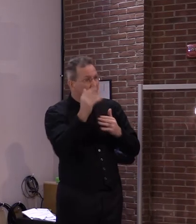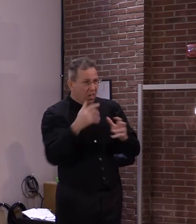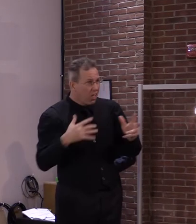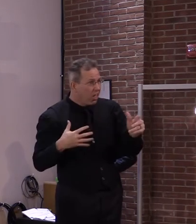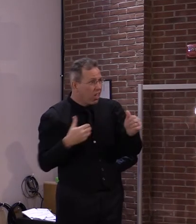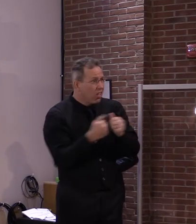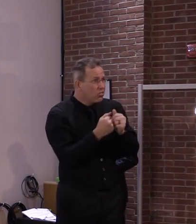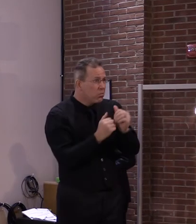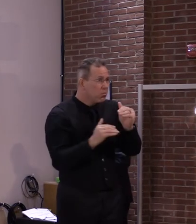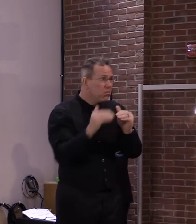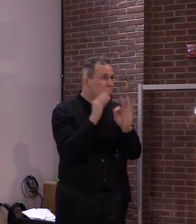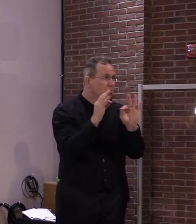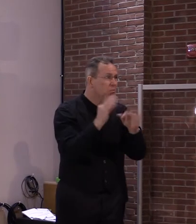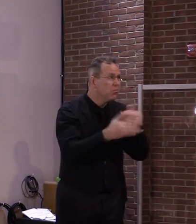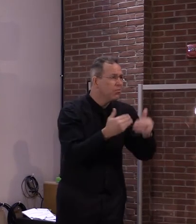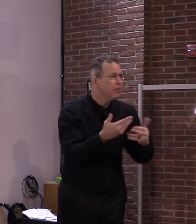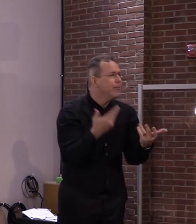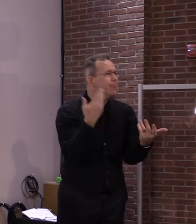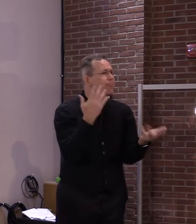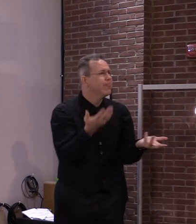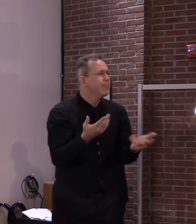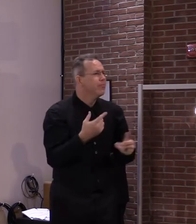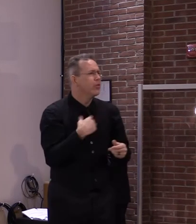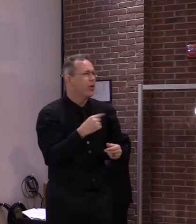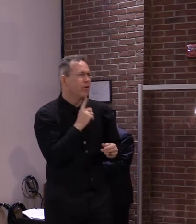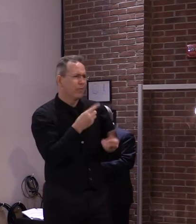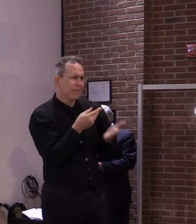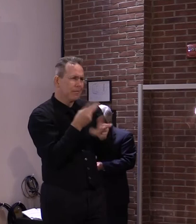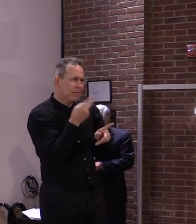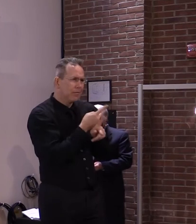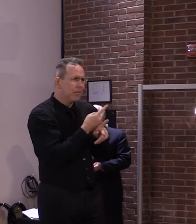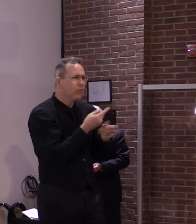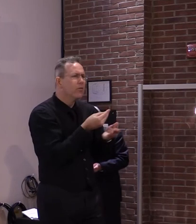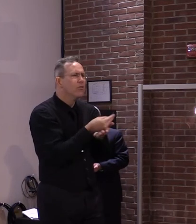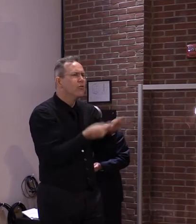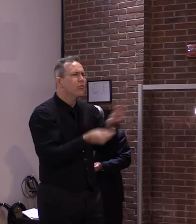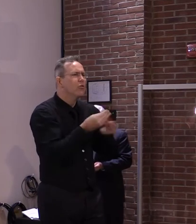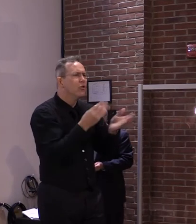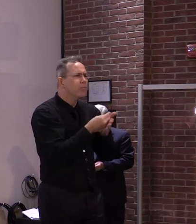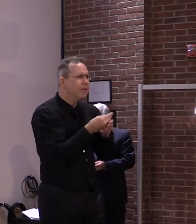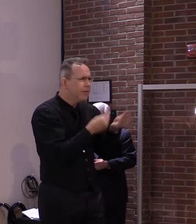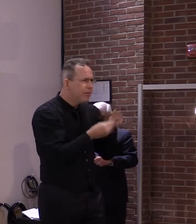treasurer pierce in in her plan and try to come together